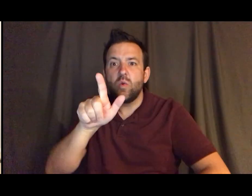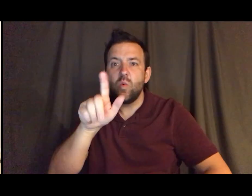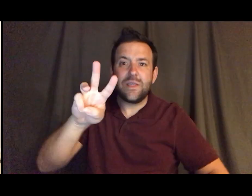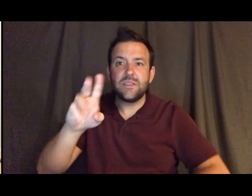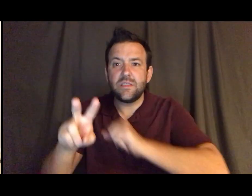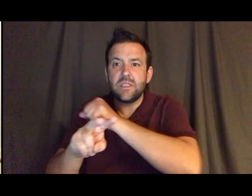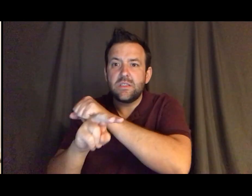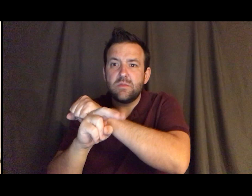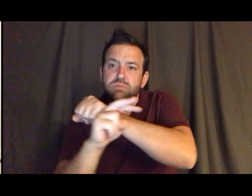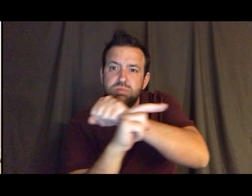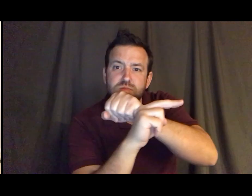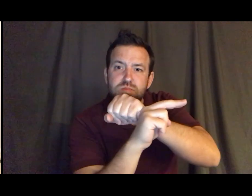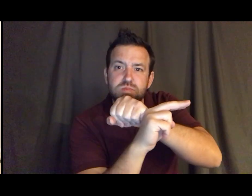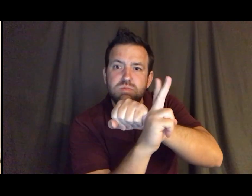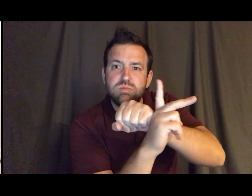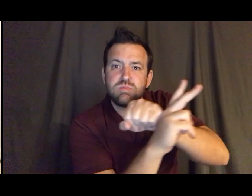covered with chocolate sauce.